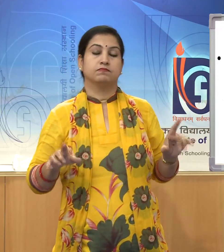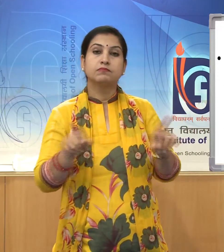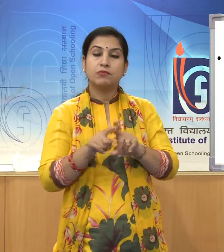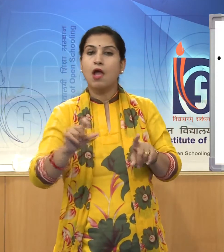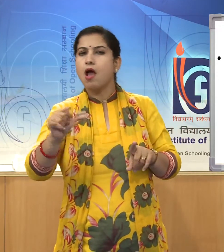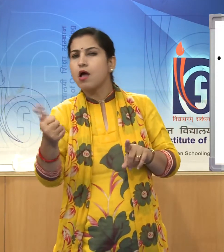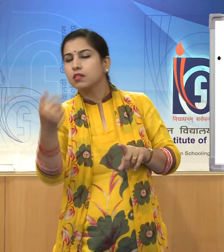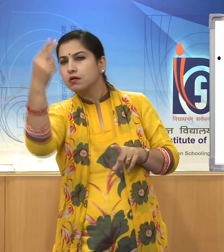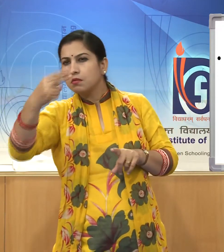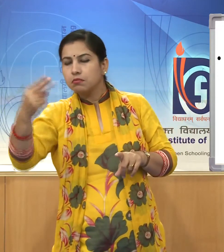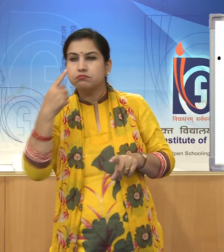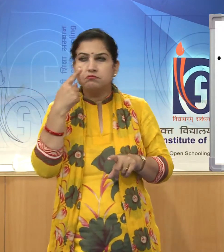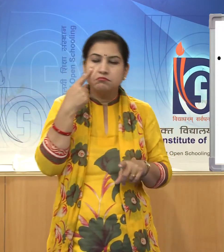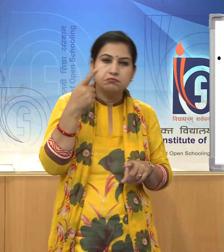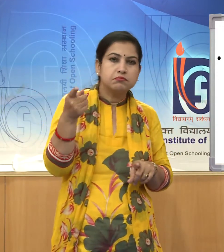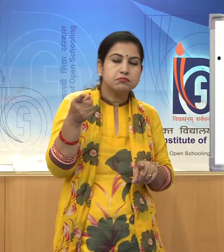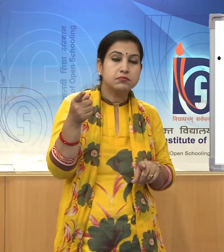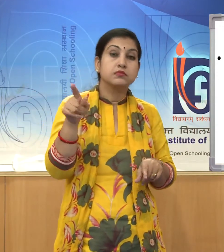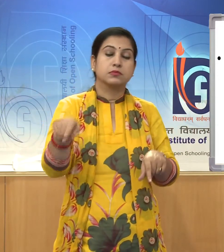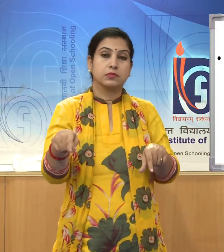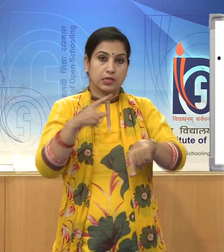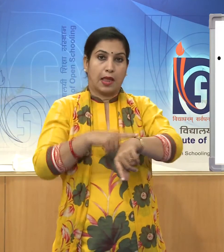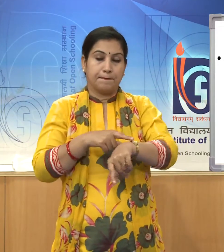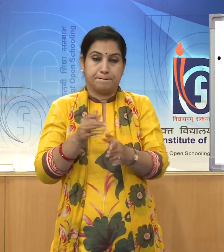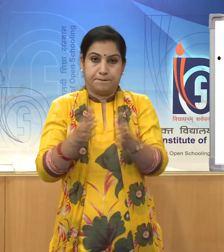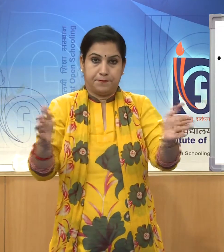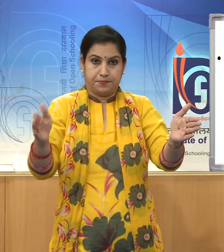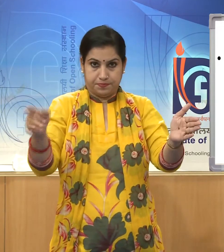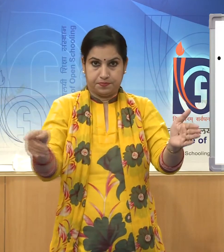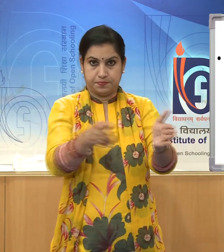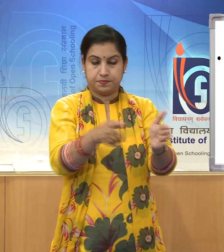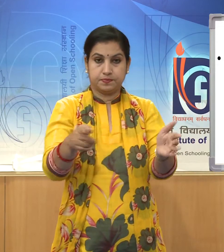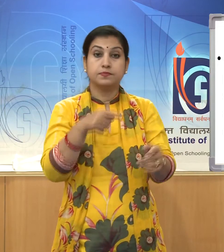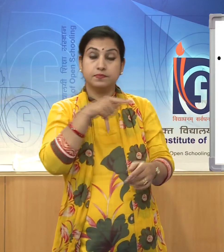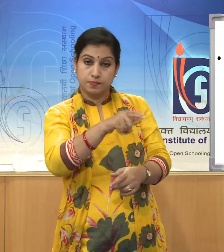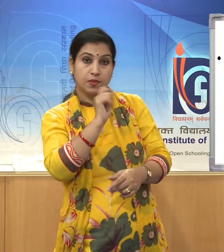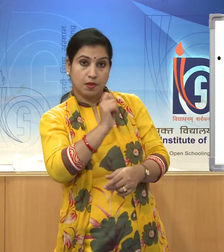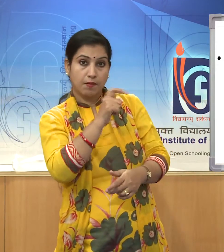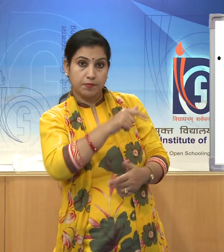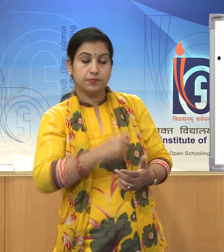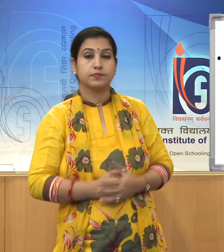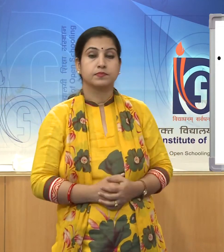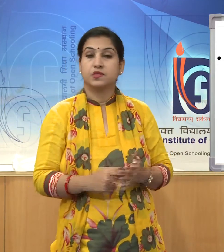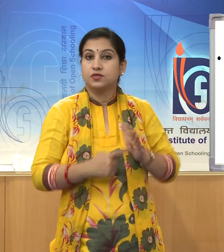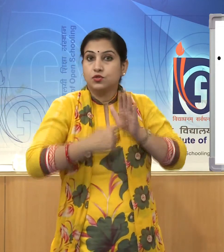Like other paintings of this period, his work